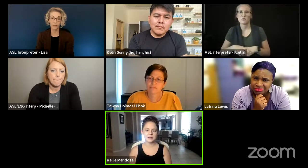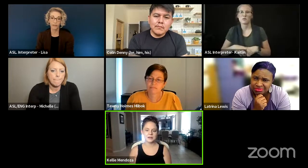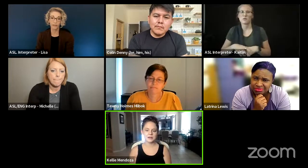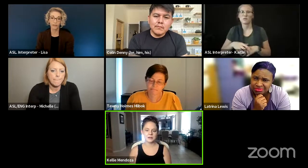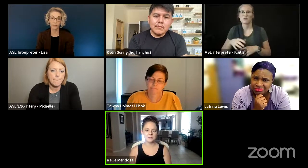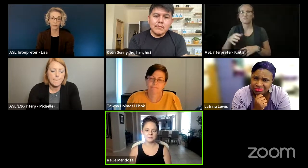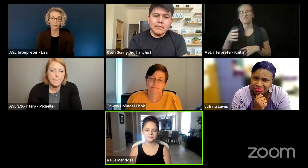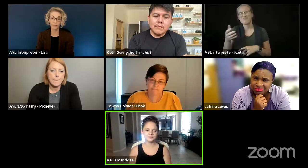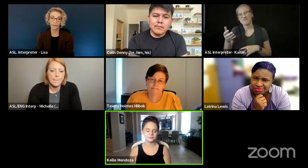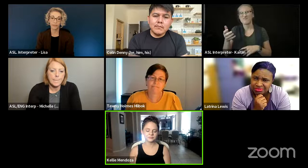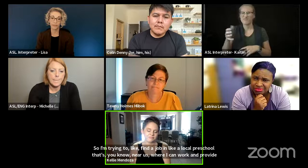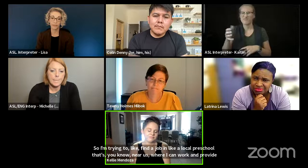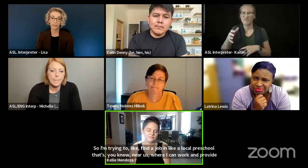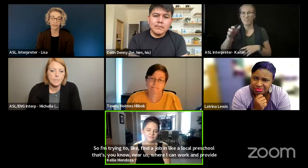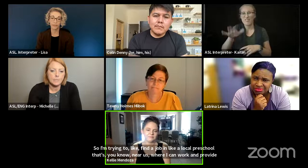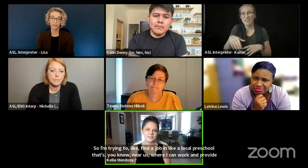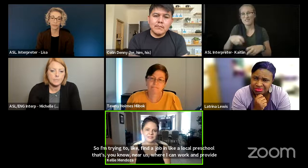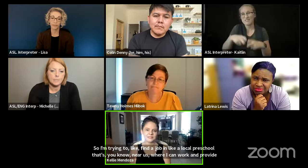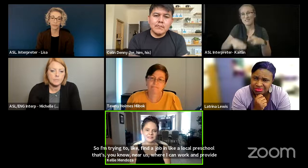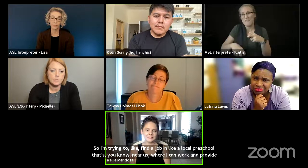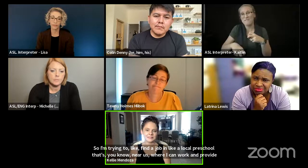And